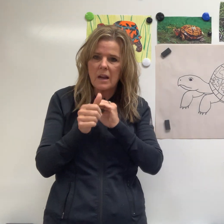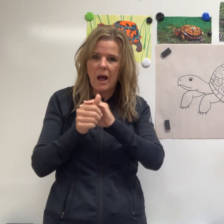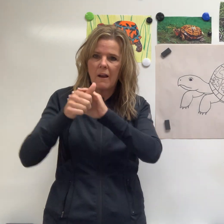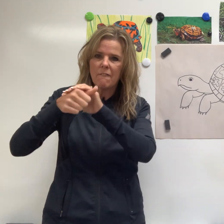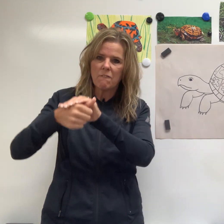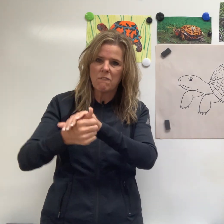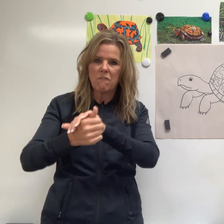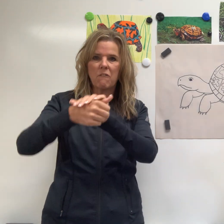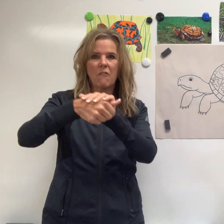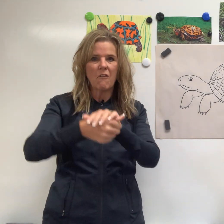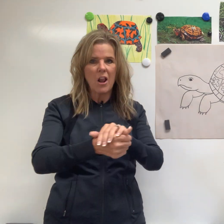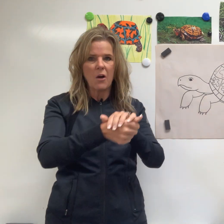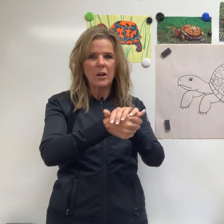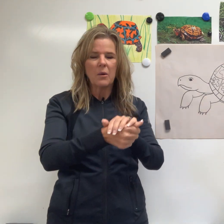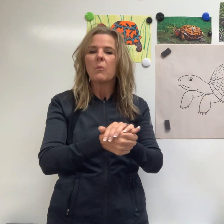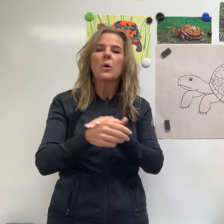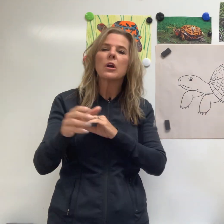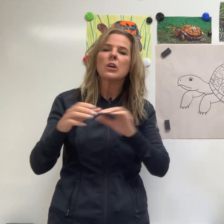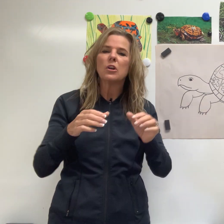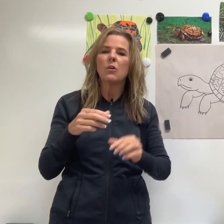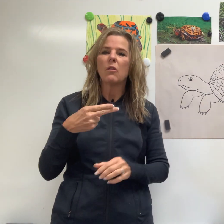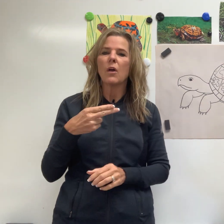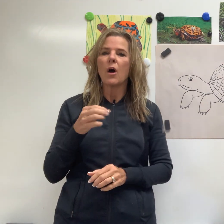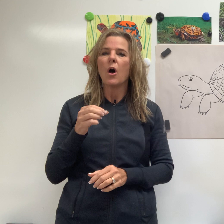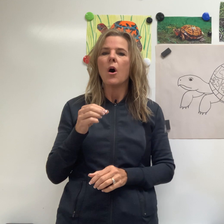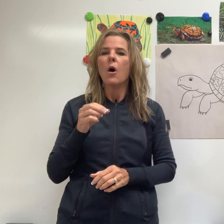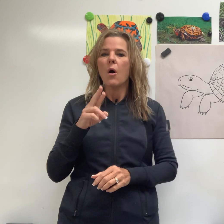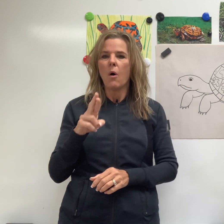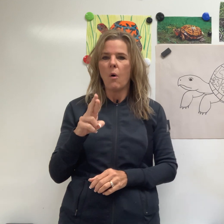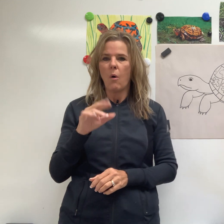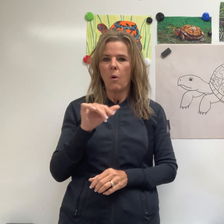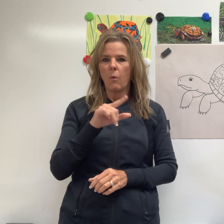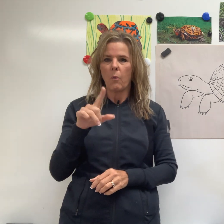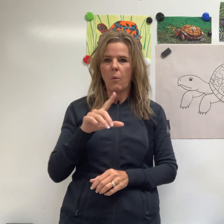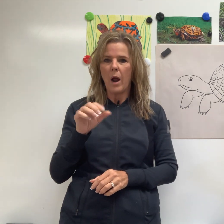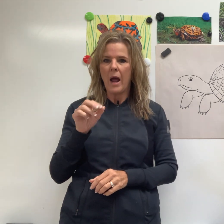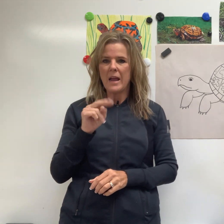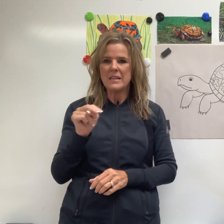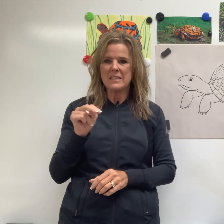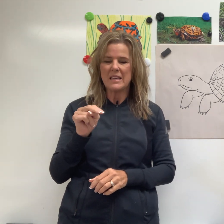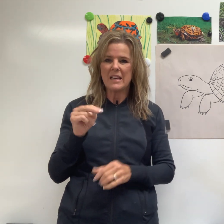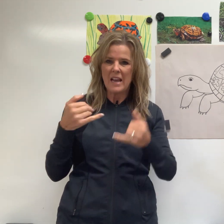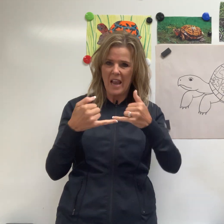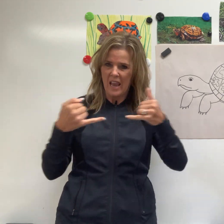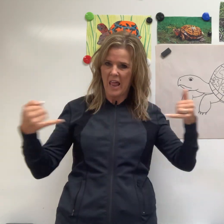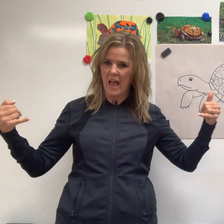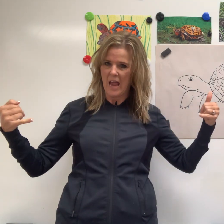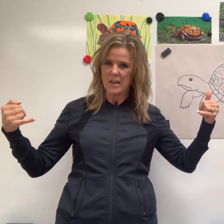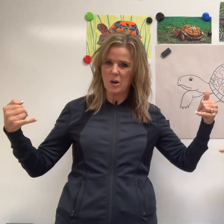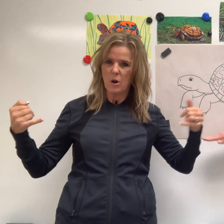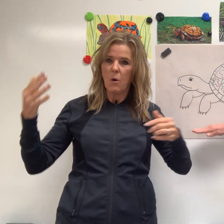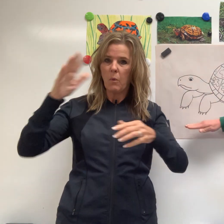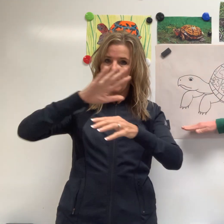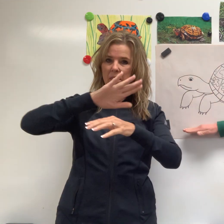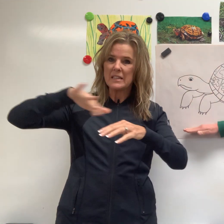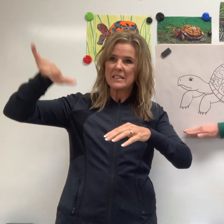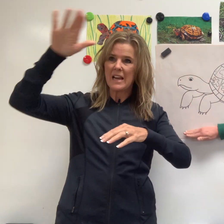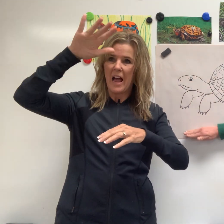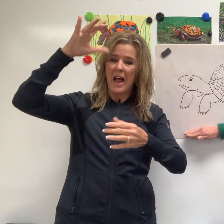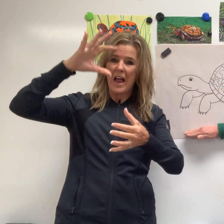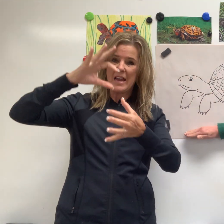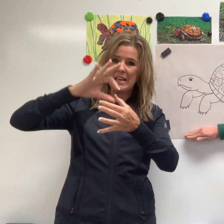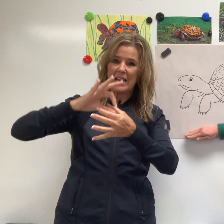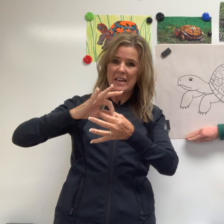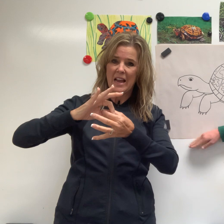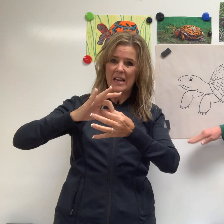we're gonna do the horizon line. Remember the horizon line, that's where the sky touches the earth. We don't want the horizon